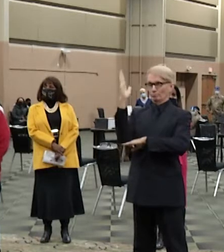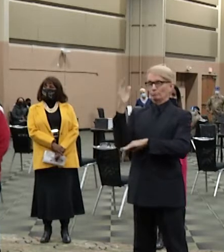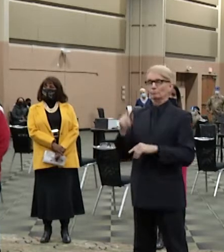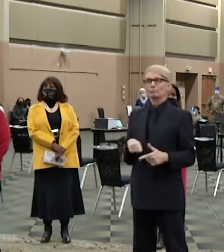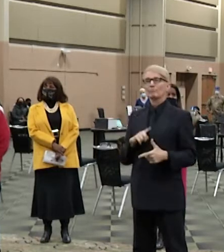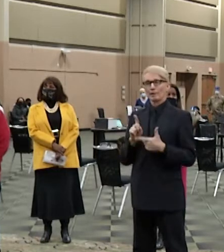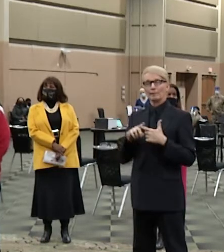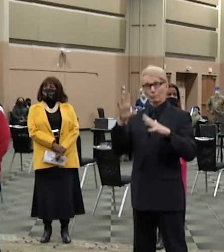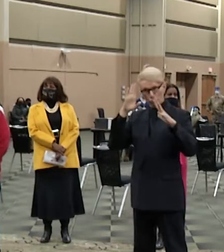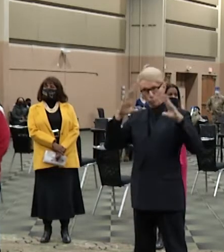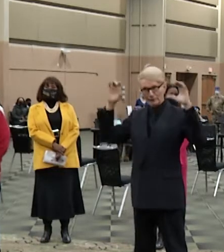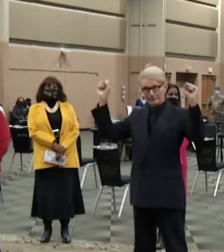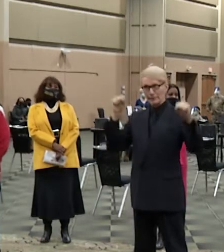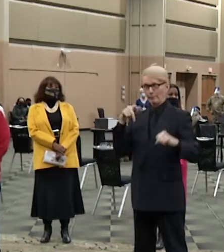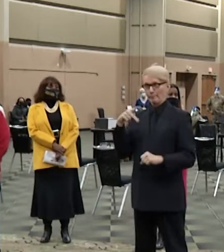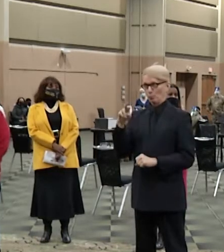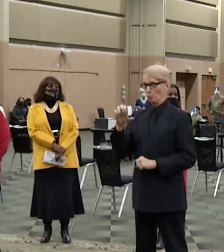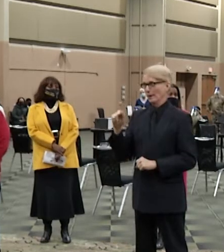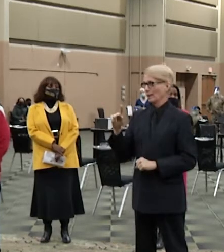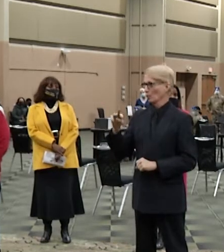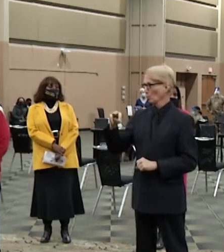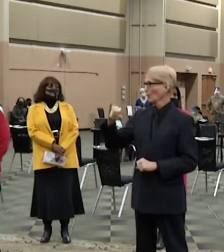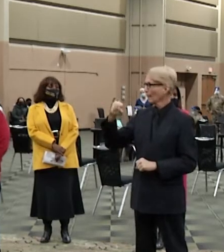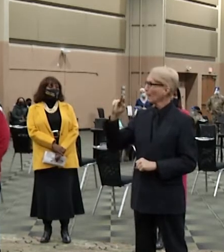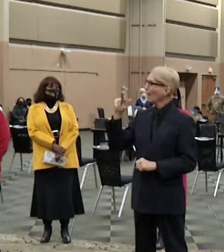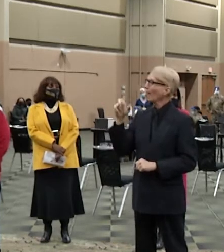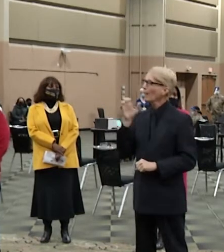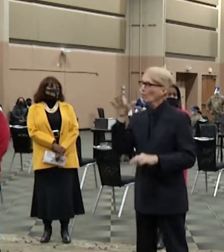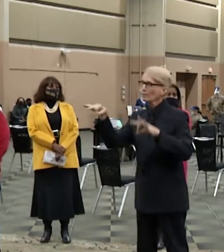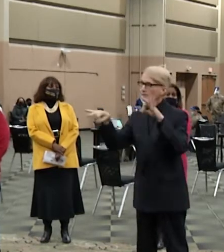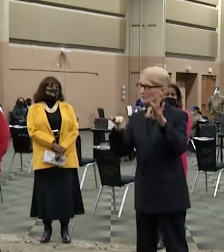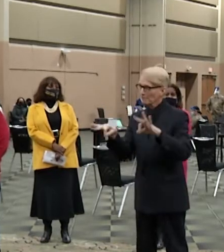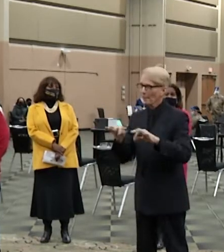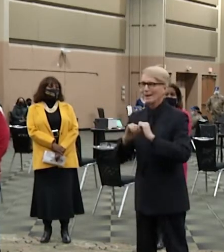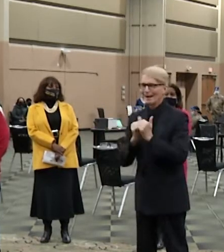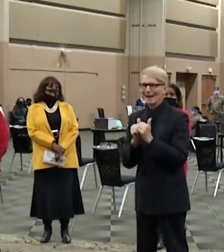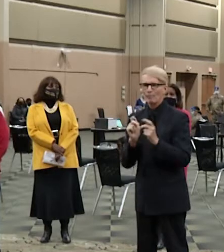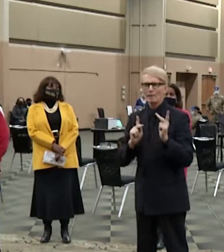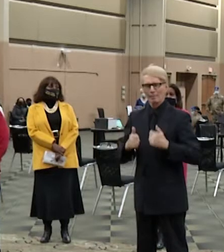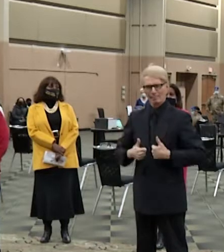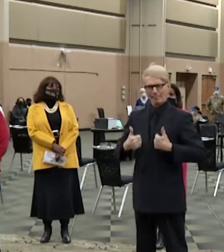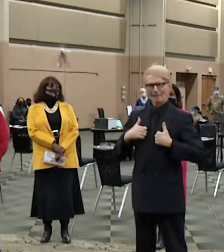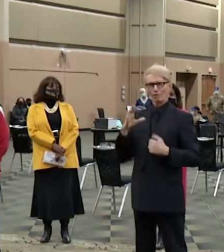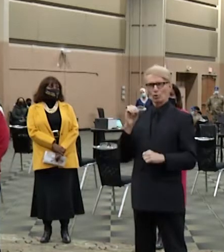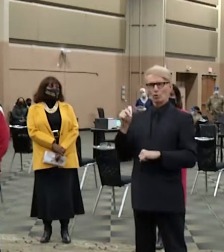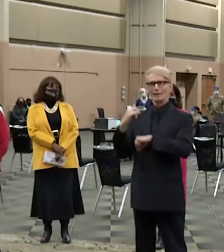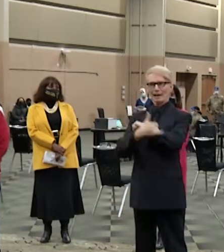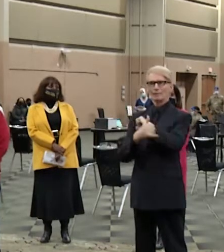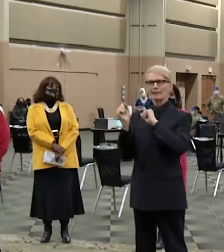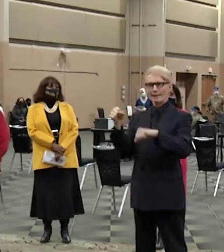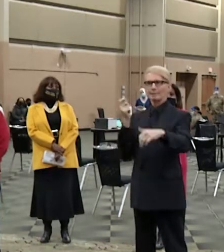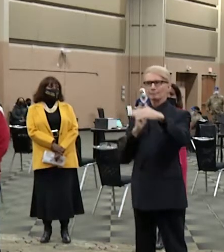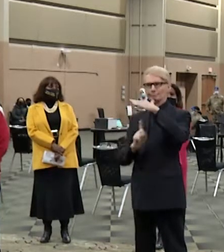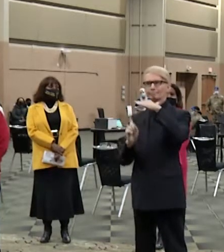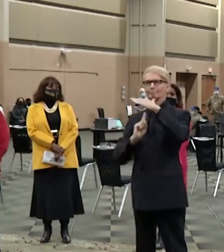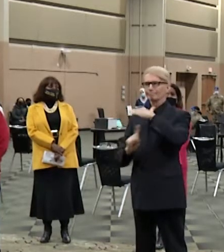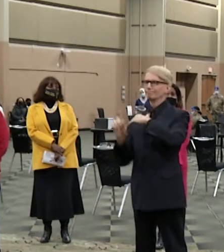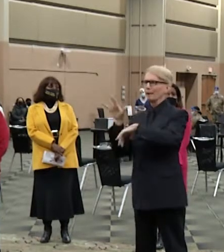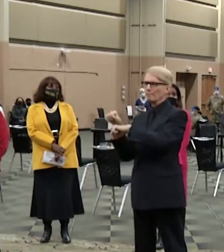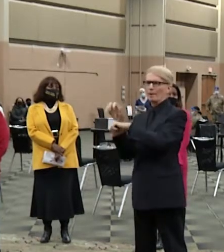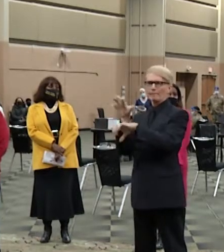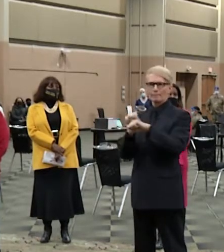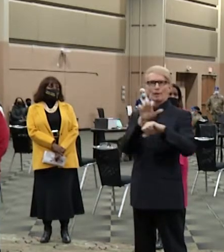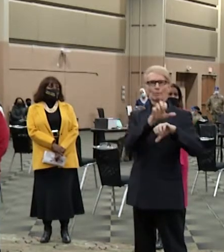President Preckwinkle will offer more details about how Cook County residents can access the appointment process in just a